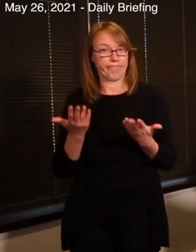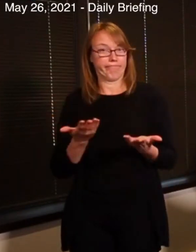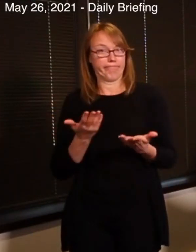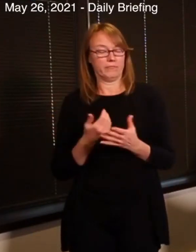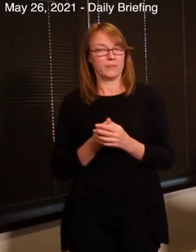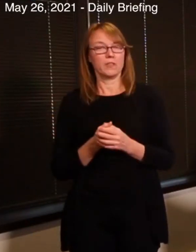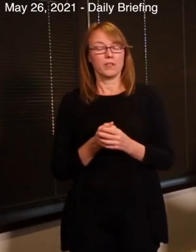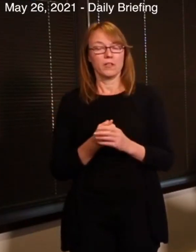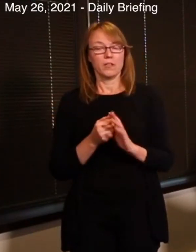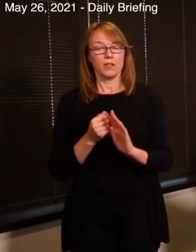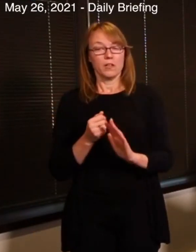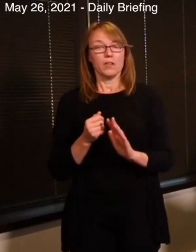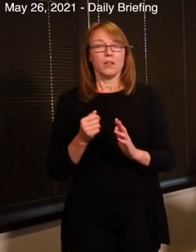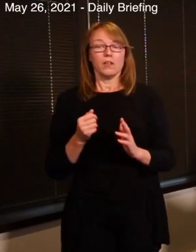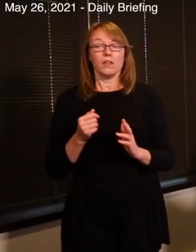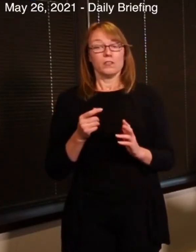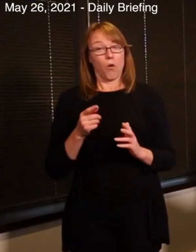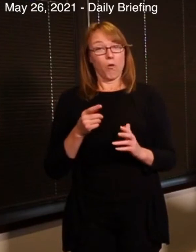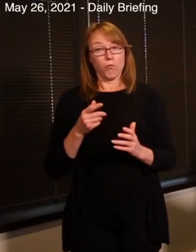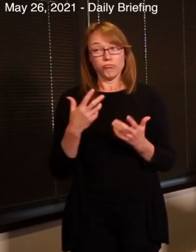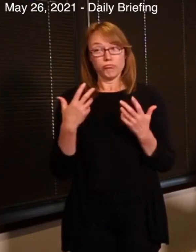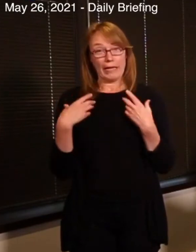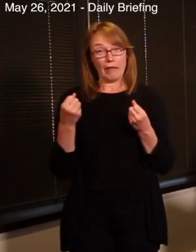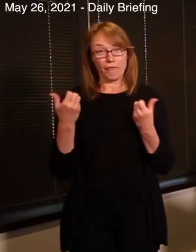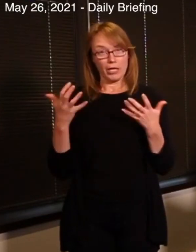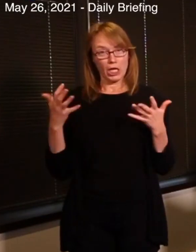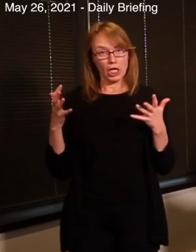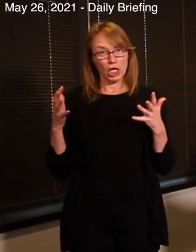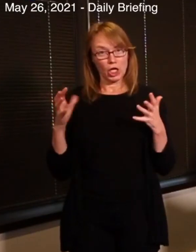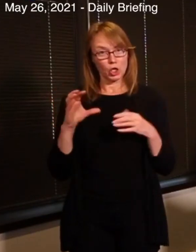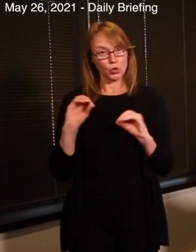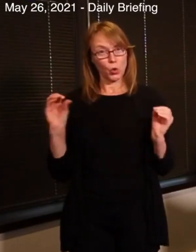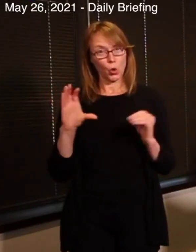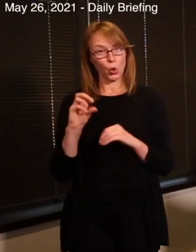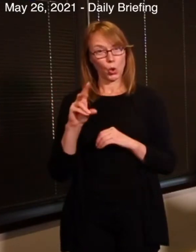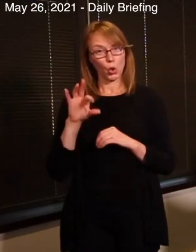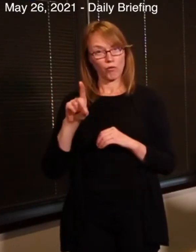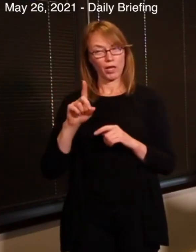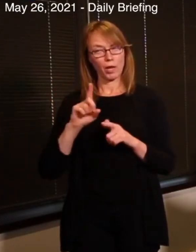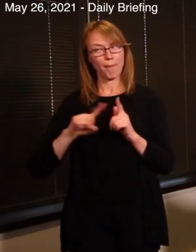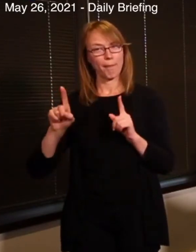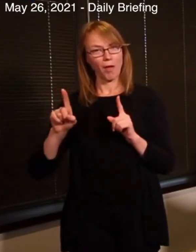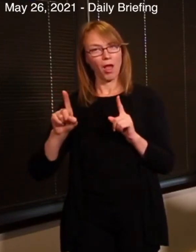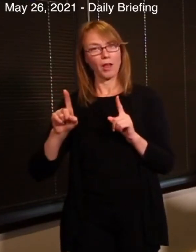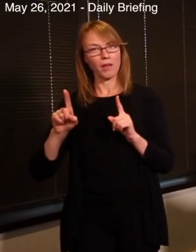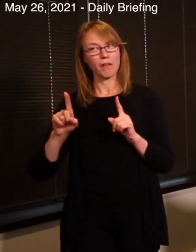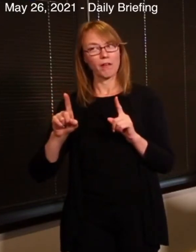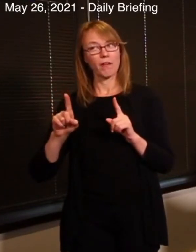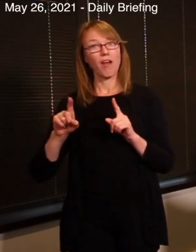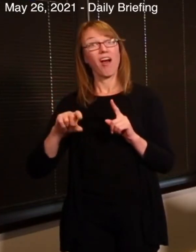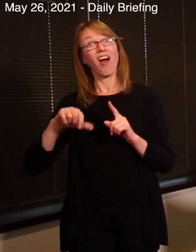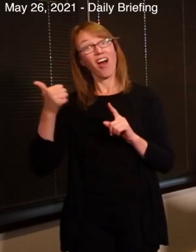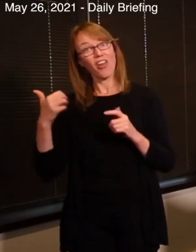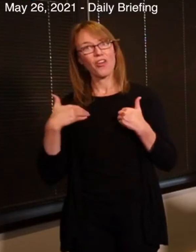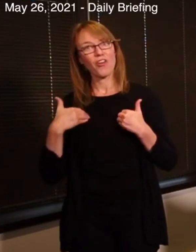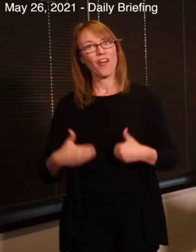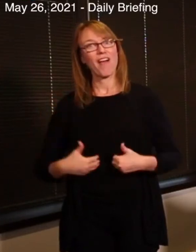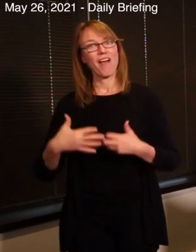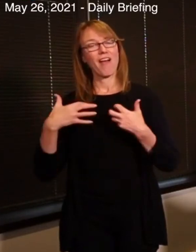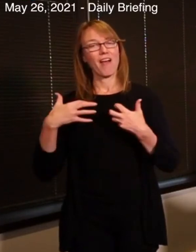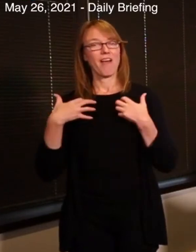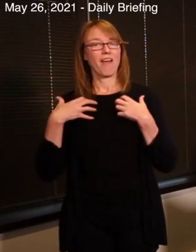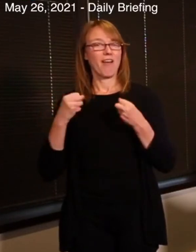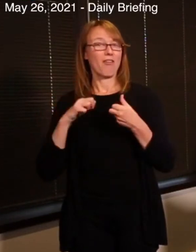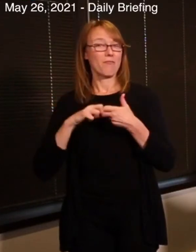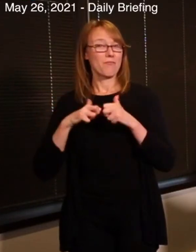still have to take care of them. And then people are readmitted for problems that have developed because of COVID, even